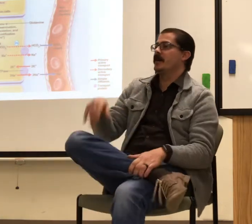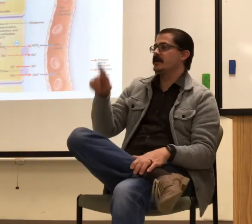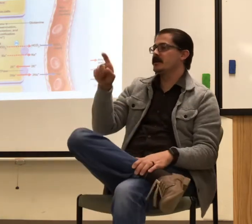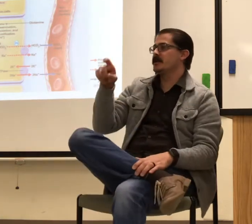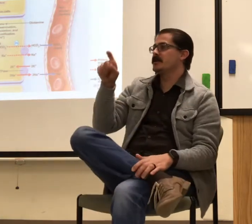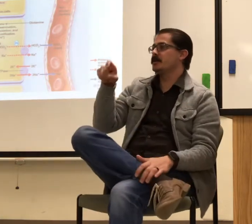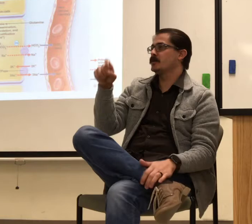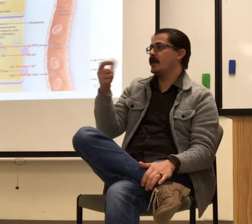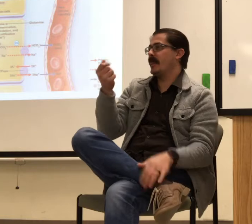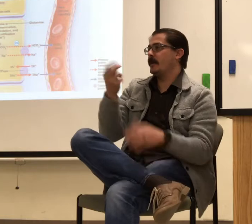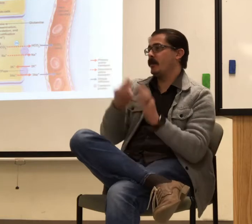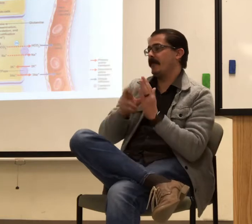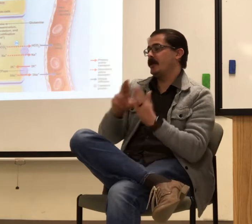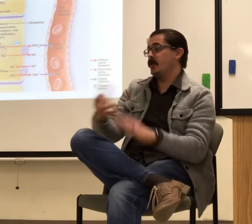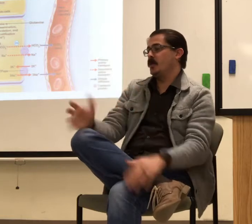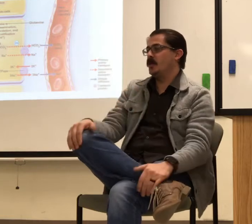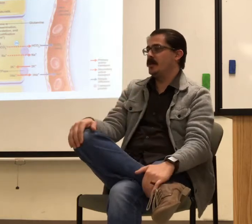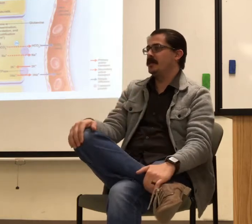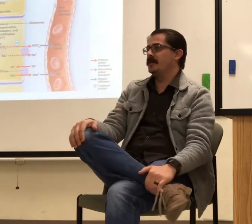Here's the blood.